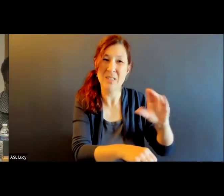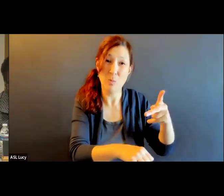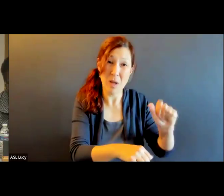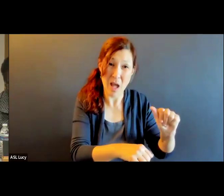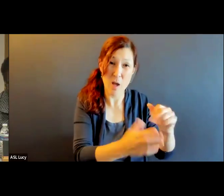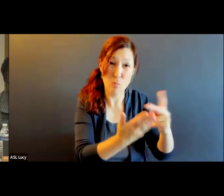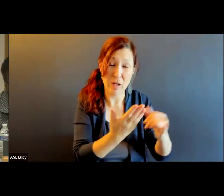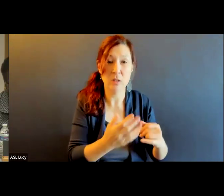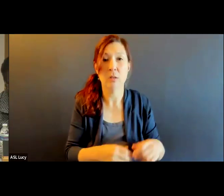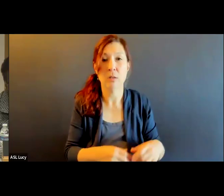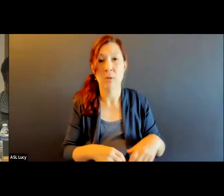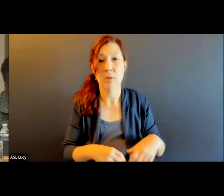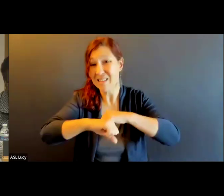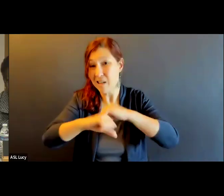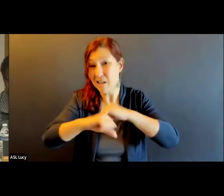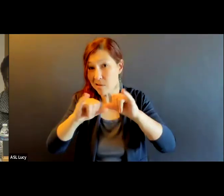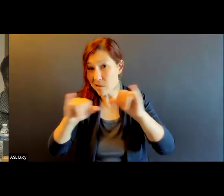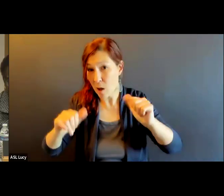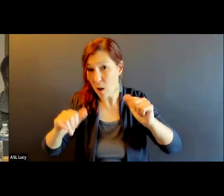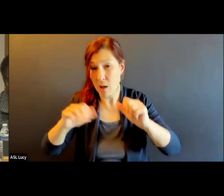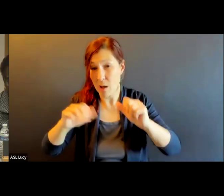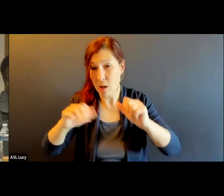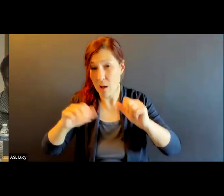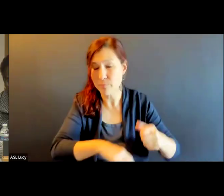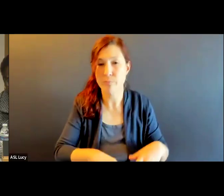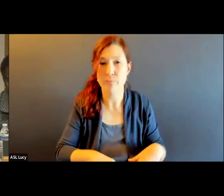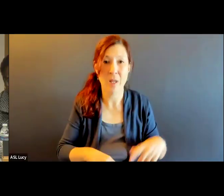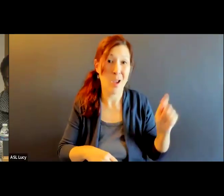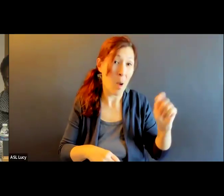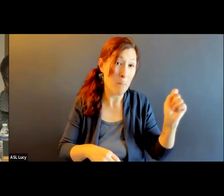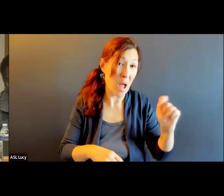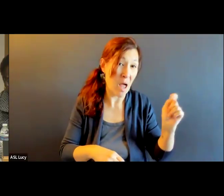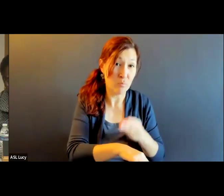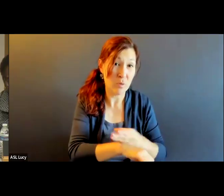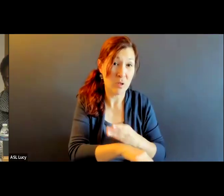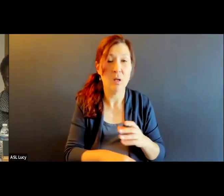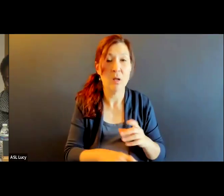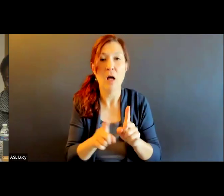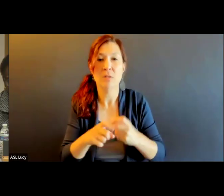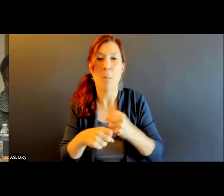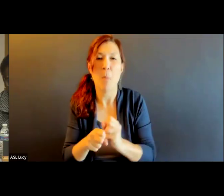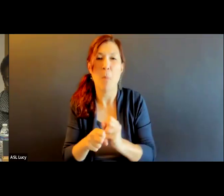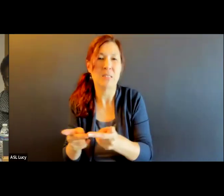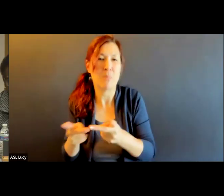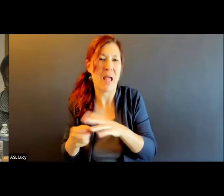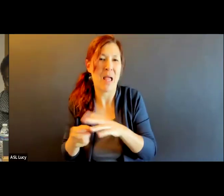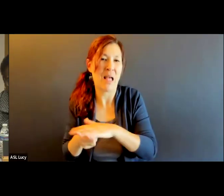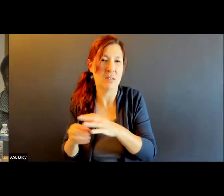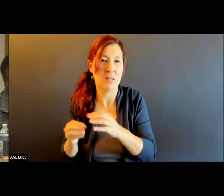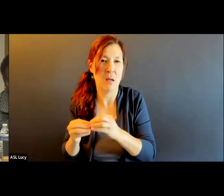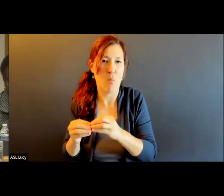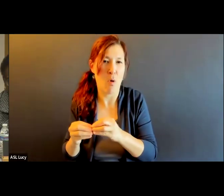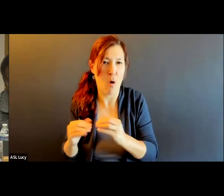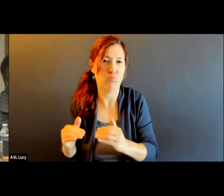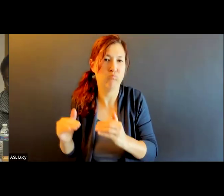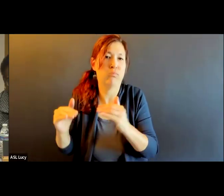and entryway improvements, restroom renovations, and ADA compliance upgrades. So big and small, the facilities